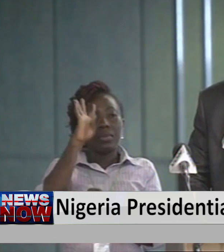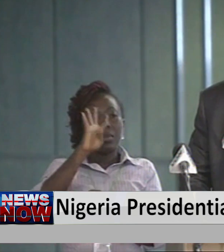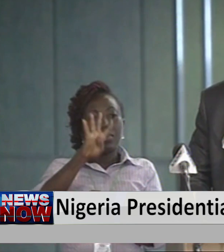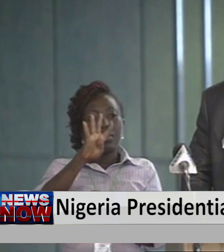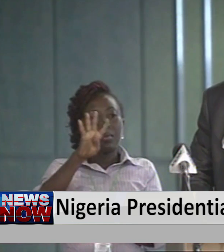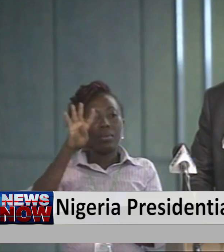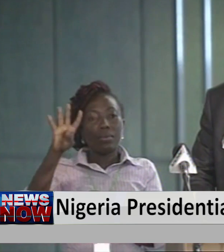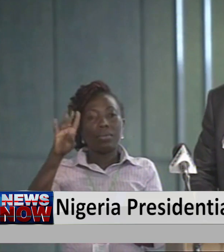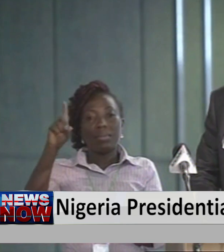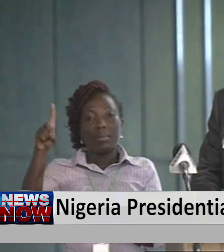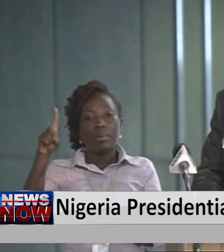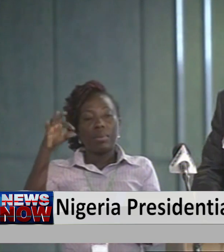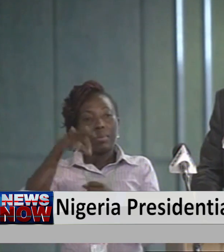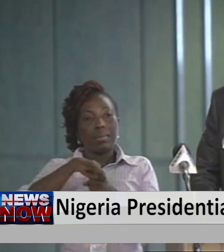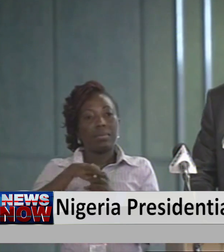441 votes.